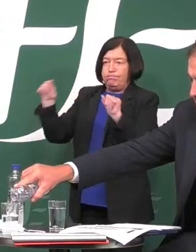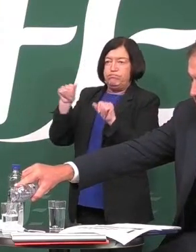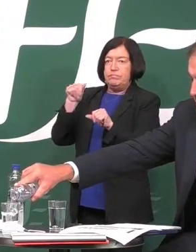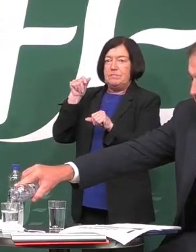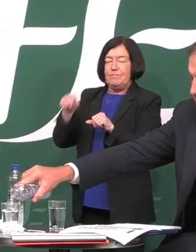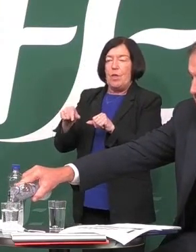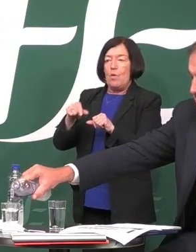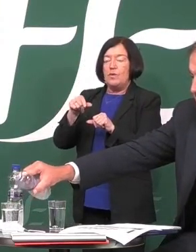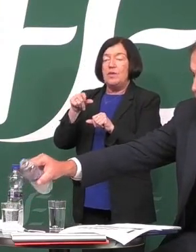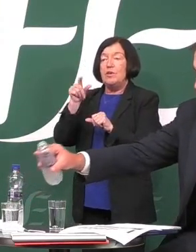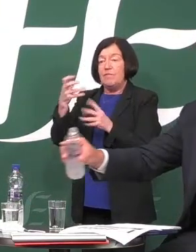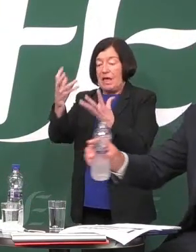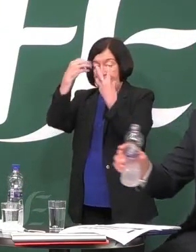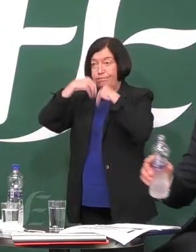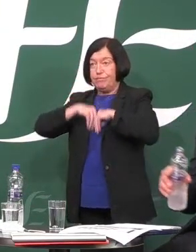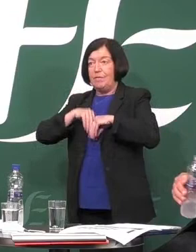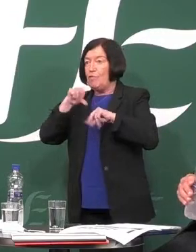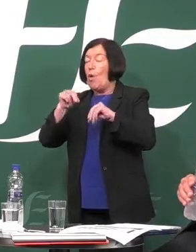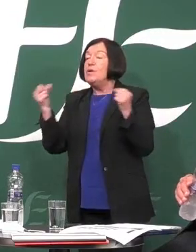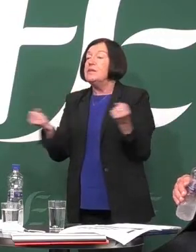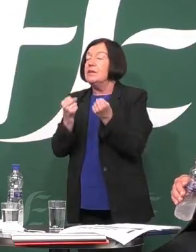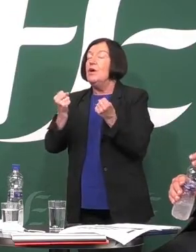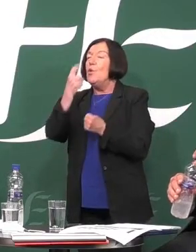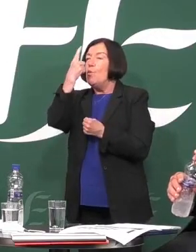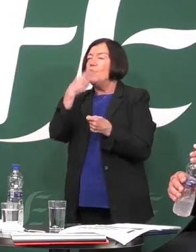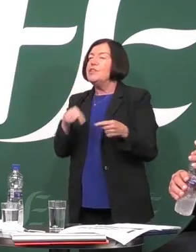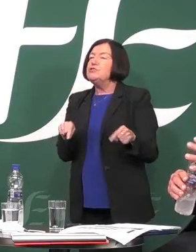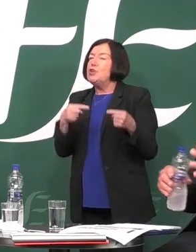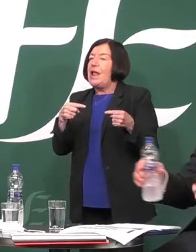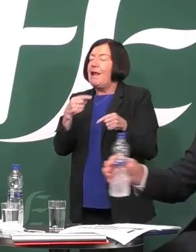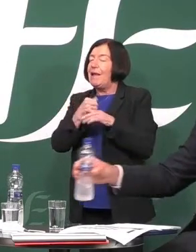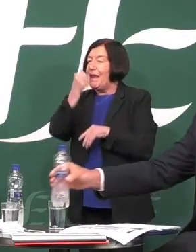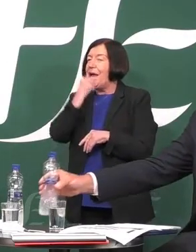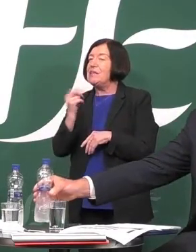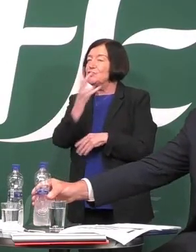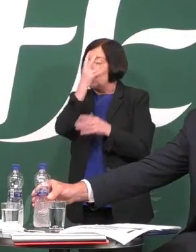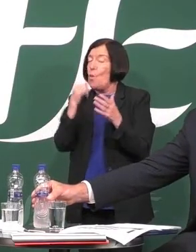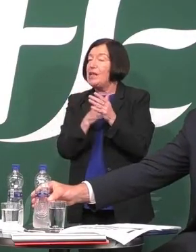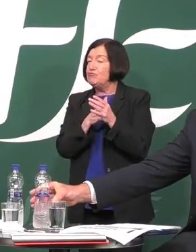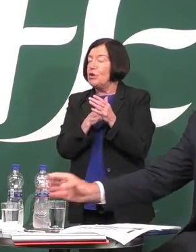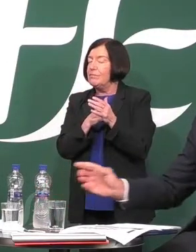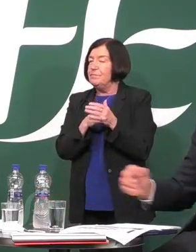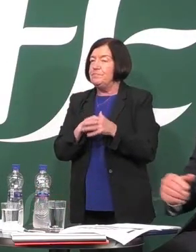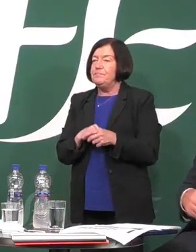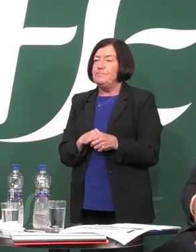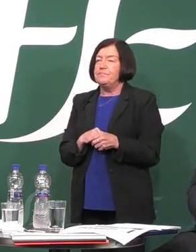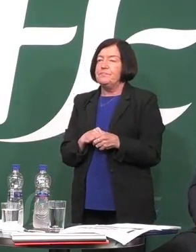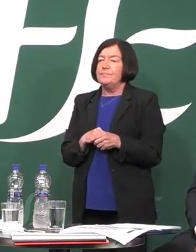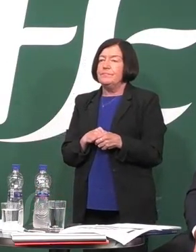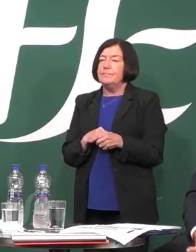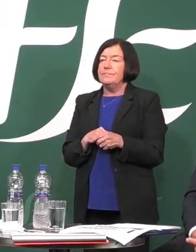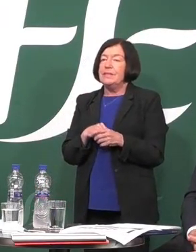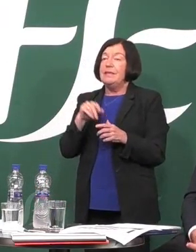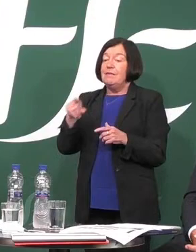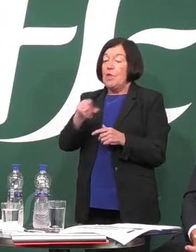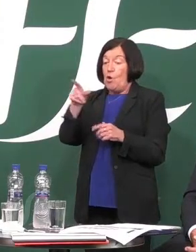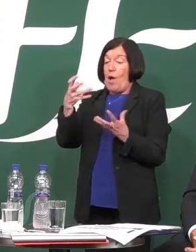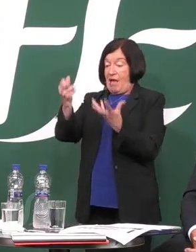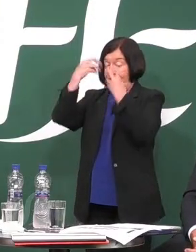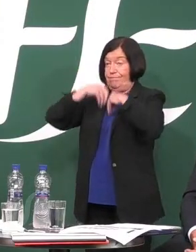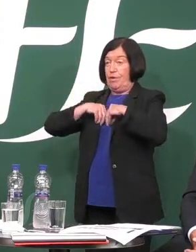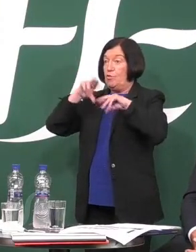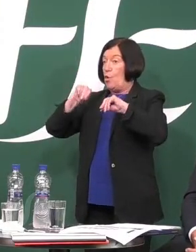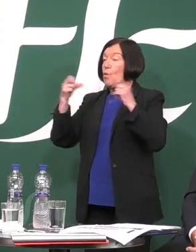symptomatic infection. One of the challenges in answering the question that you posed is if asymptomatic